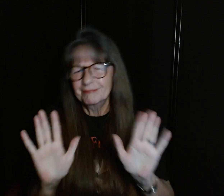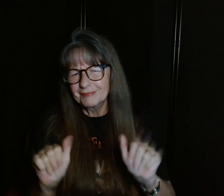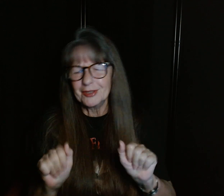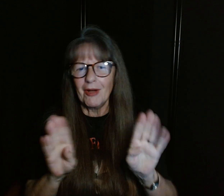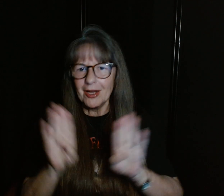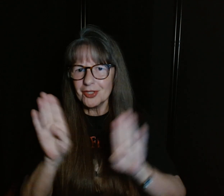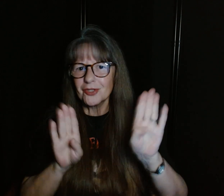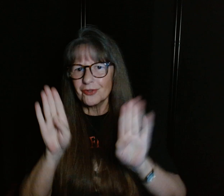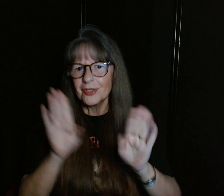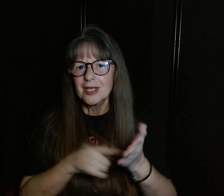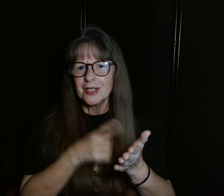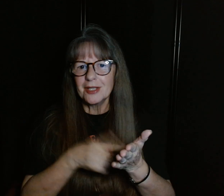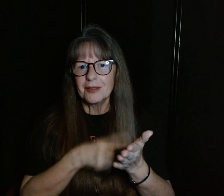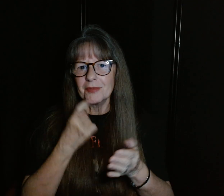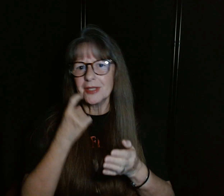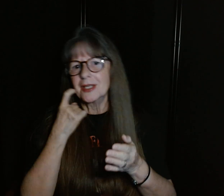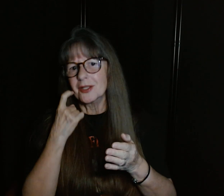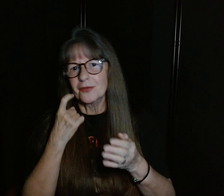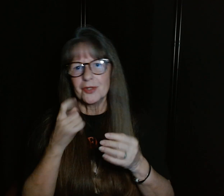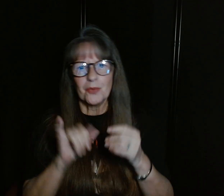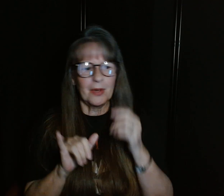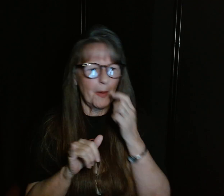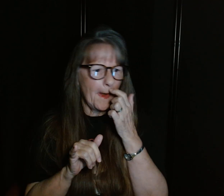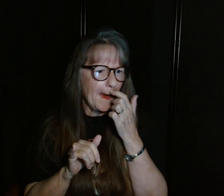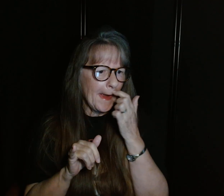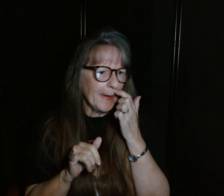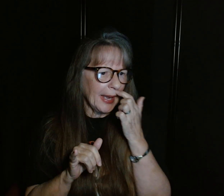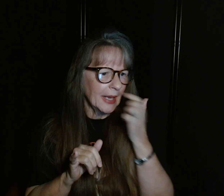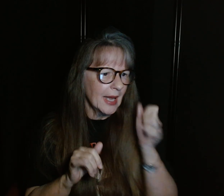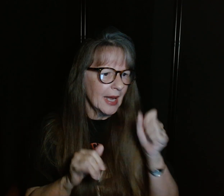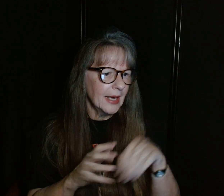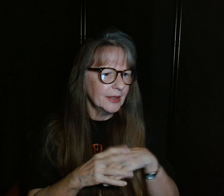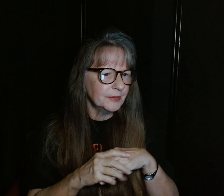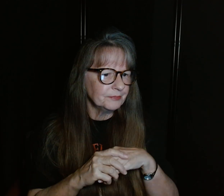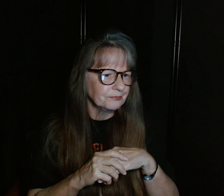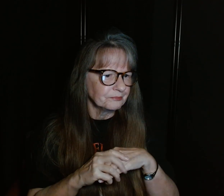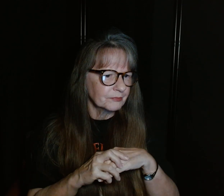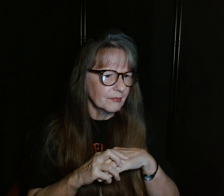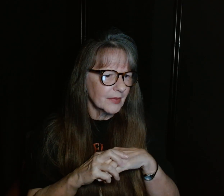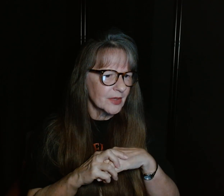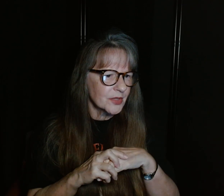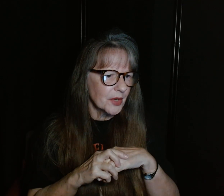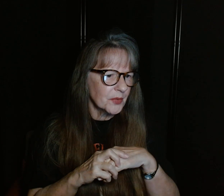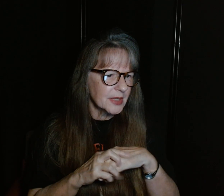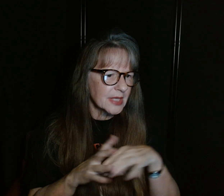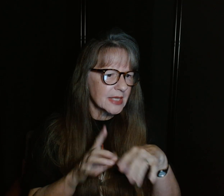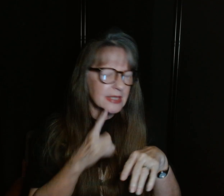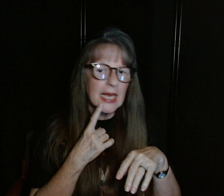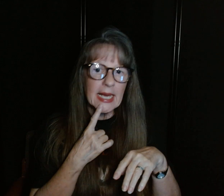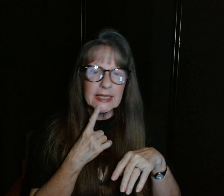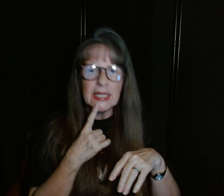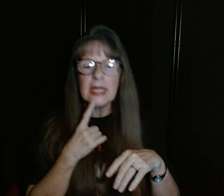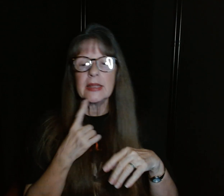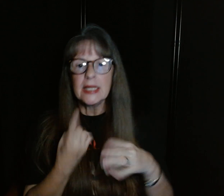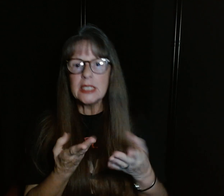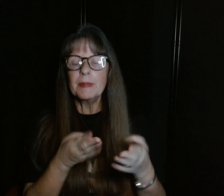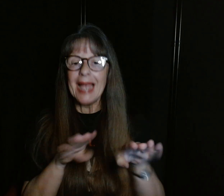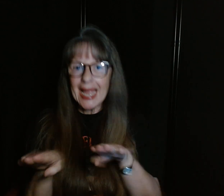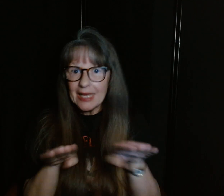So auctions are sometimes addictive as well. Okay. Um, so it says that these